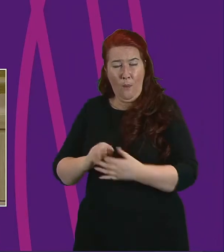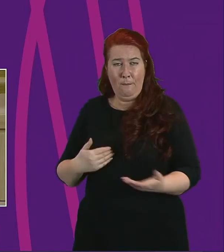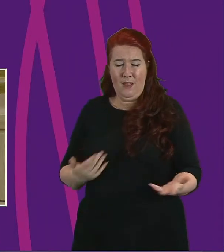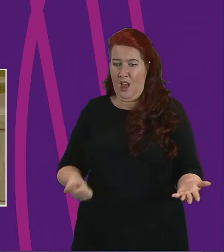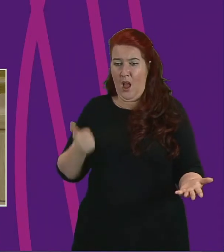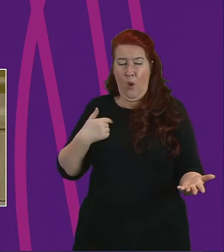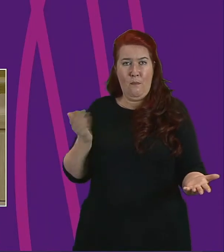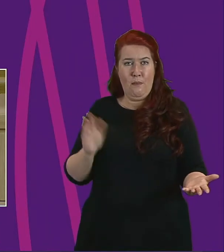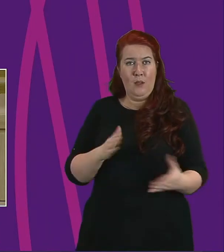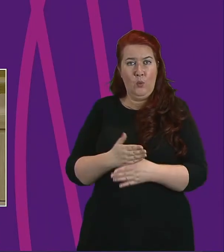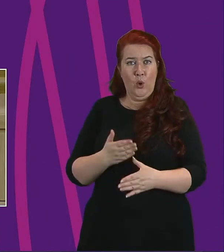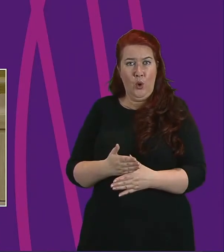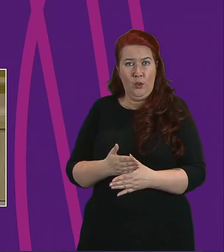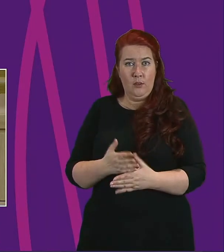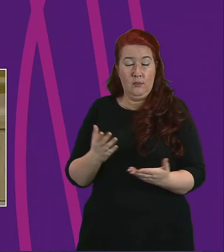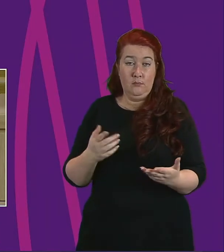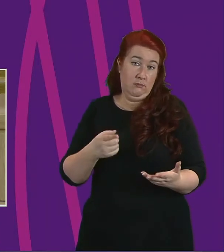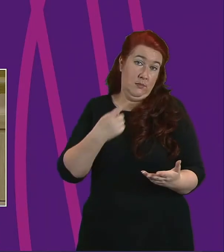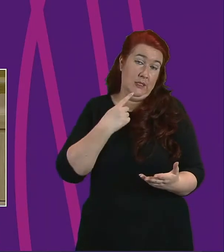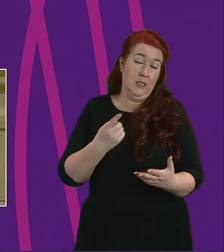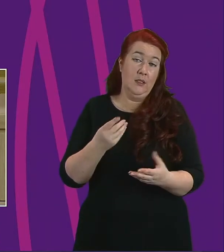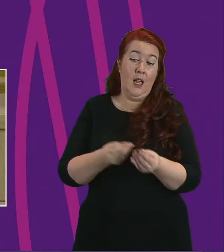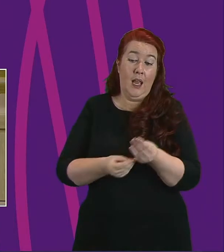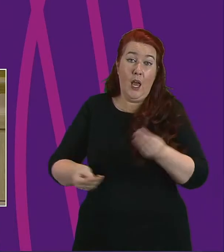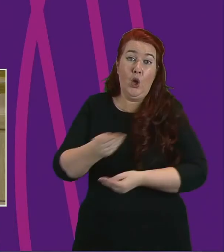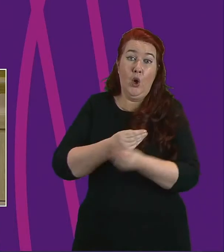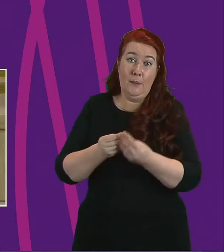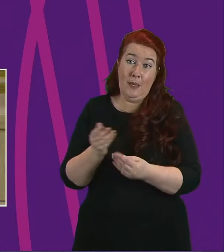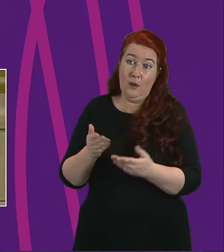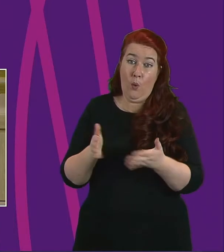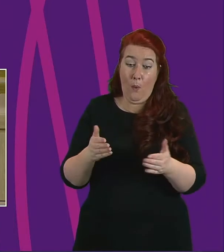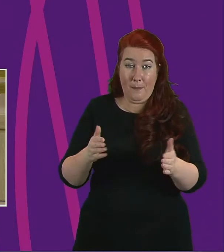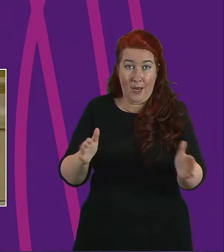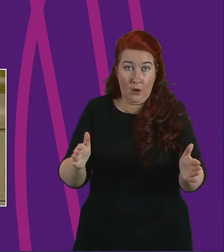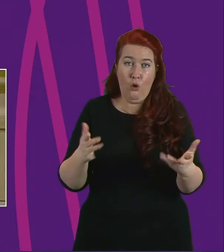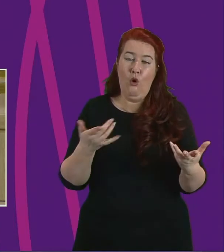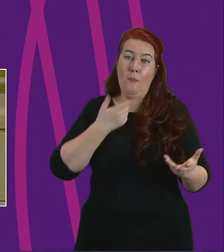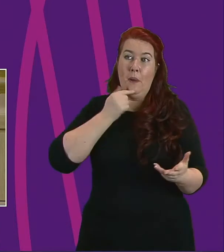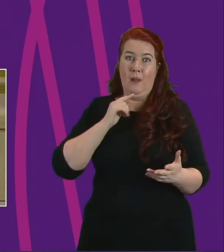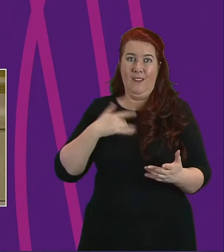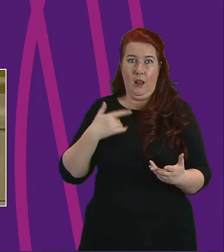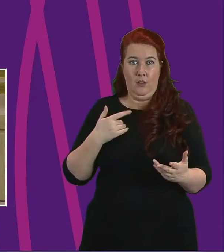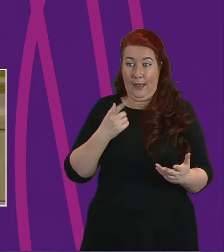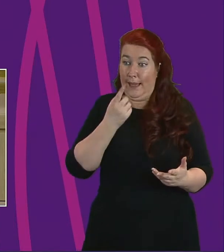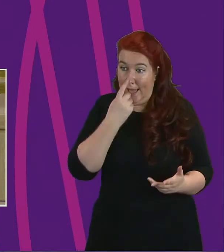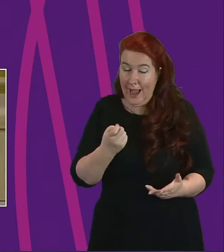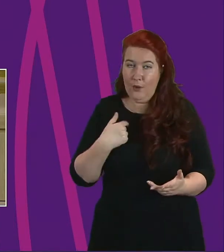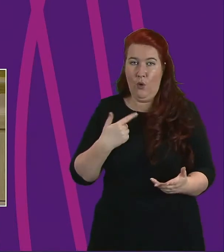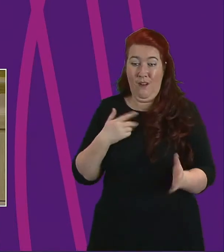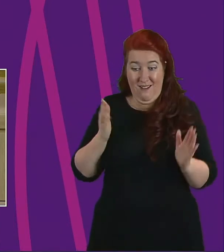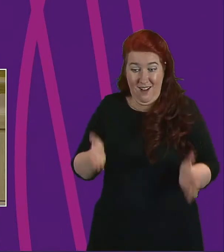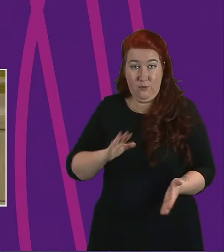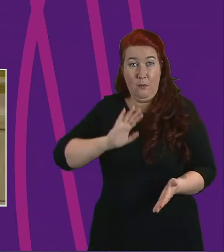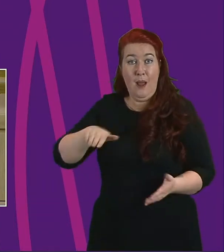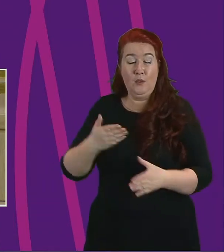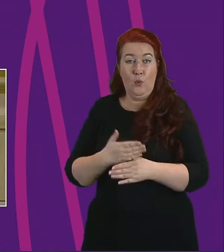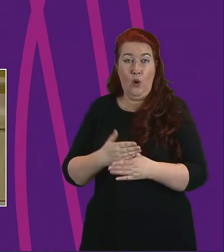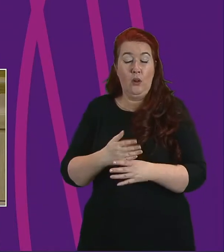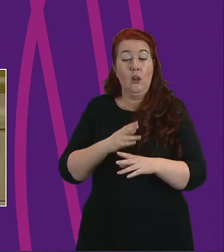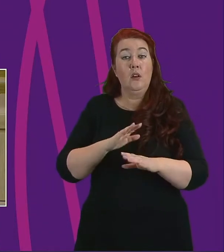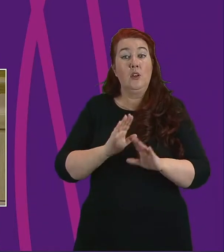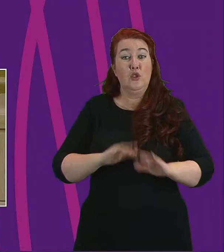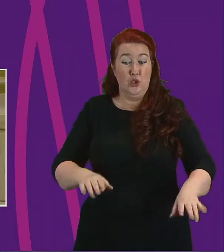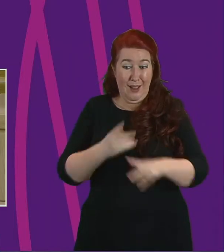economy reopens and people are able to or find it necessary to return to work, the issue of childcare becomes the